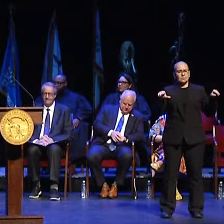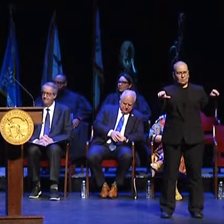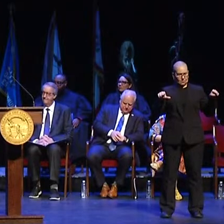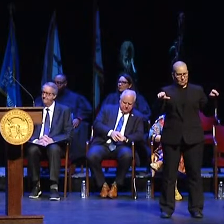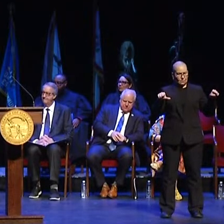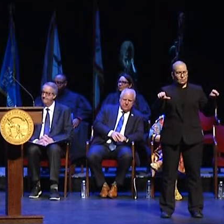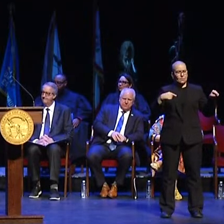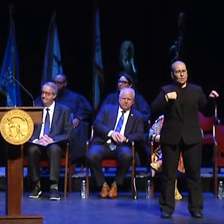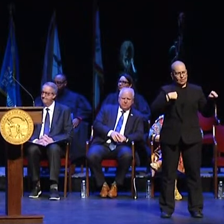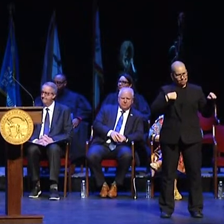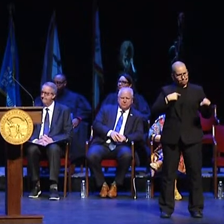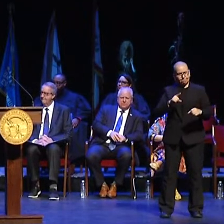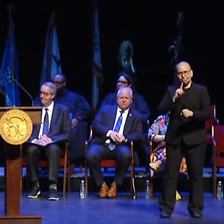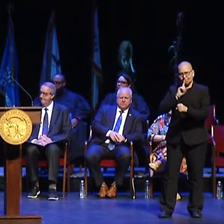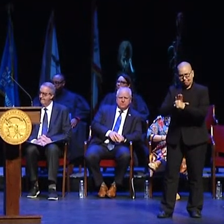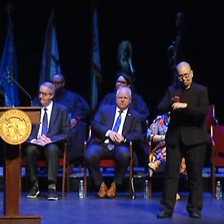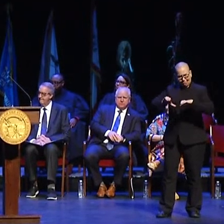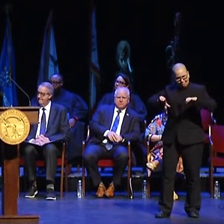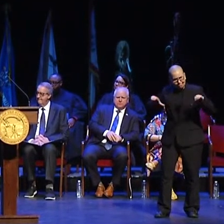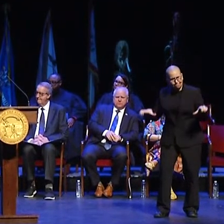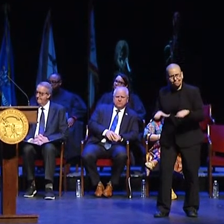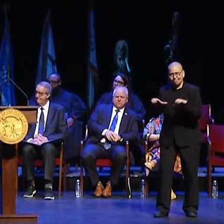and to discharge faithfully,